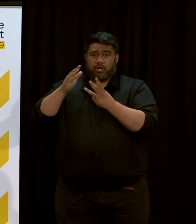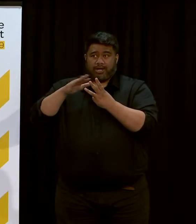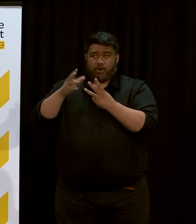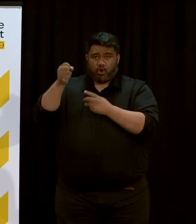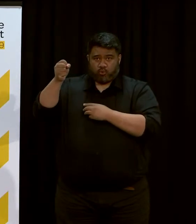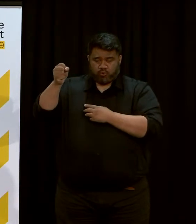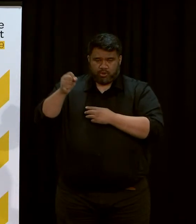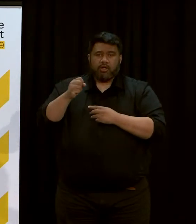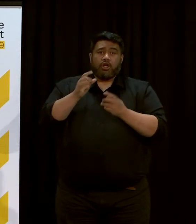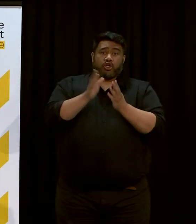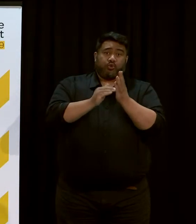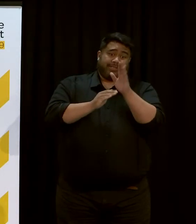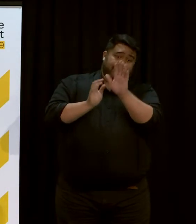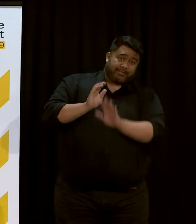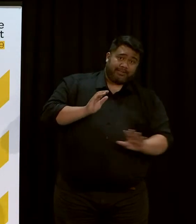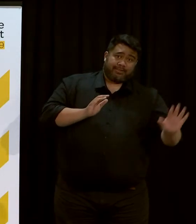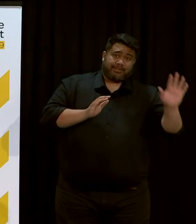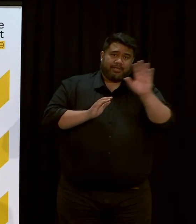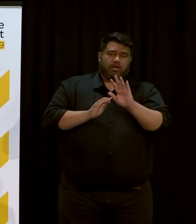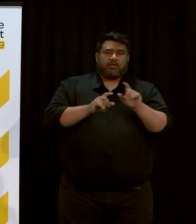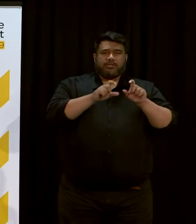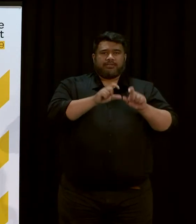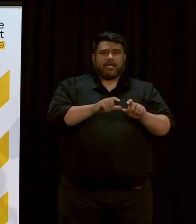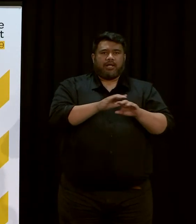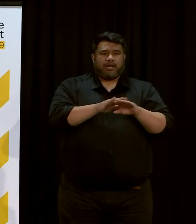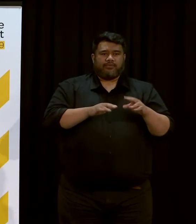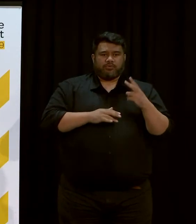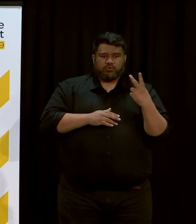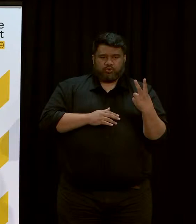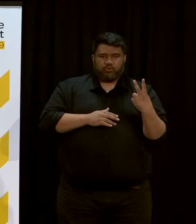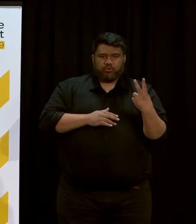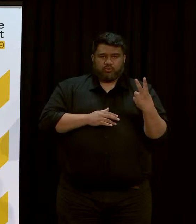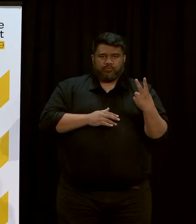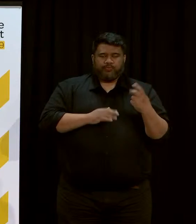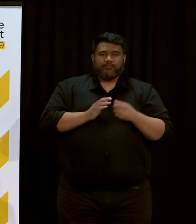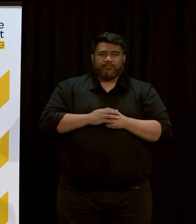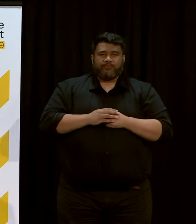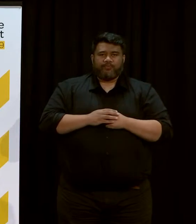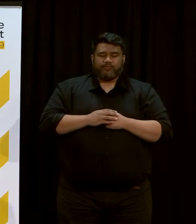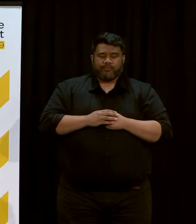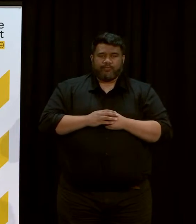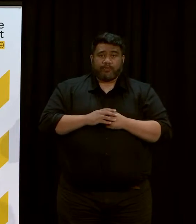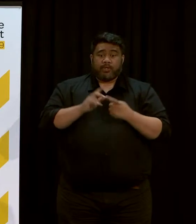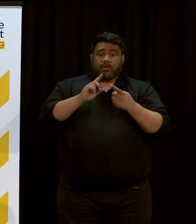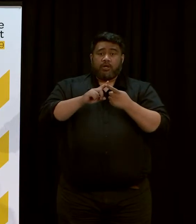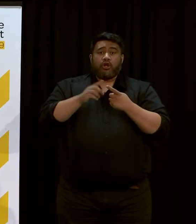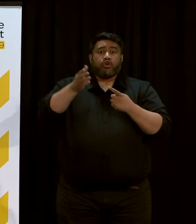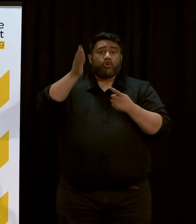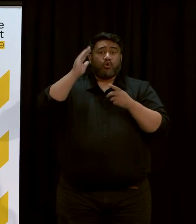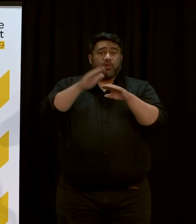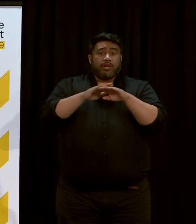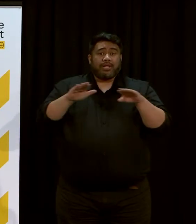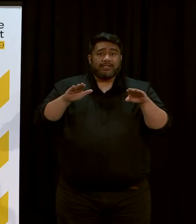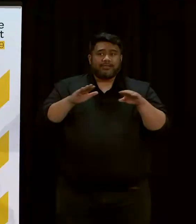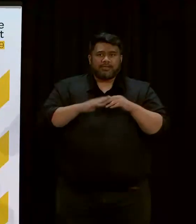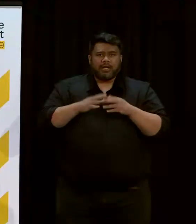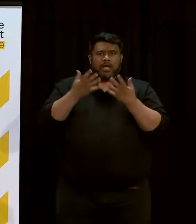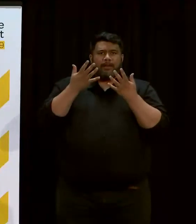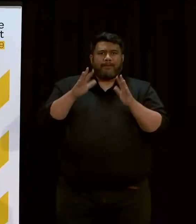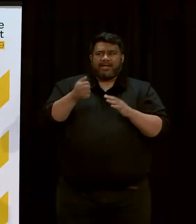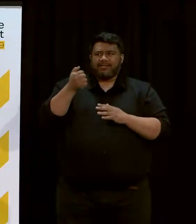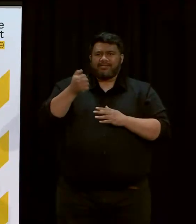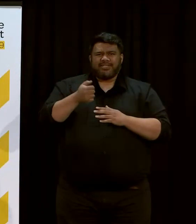come then to the decisions for Northland, the Waikato, and then Auckland. Let's start with Northland. With more than 16,000 tests